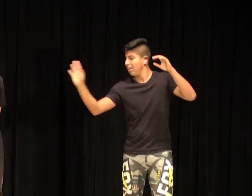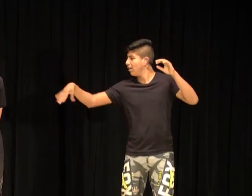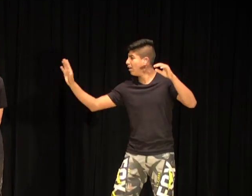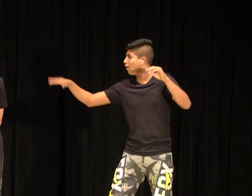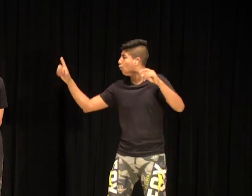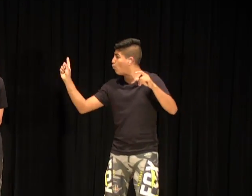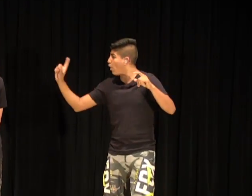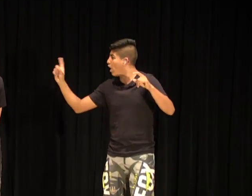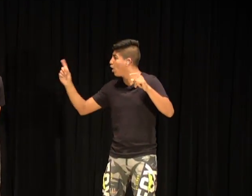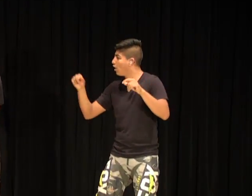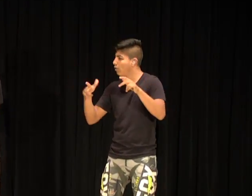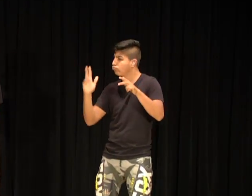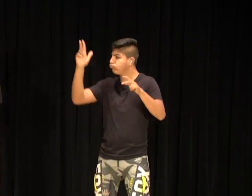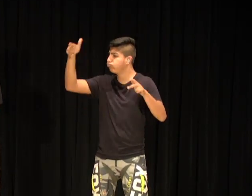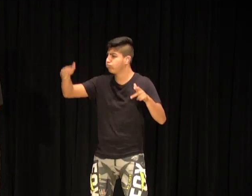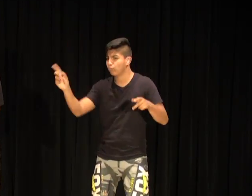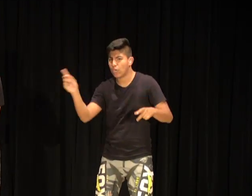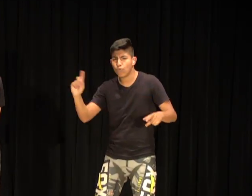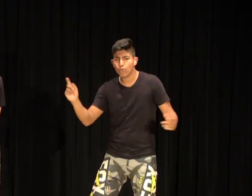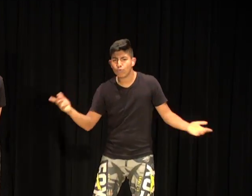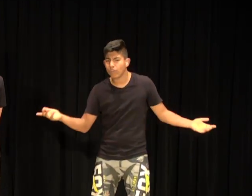flashing in my face. So where are we gonna